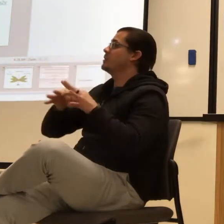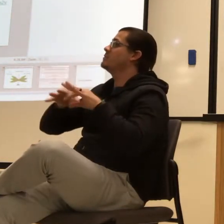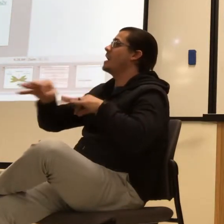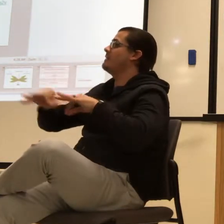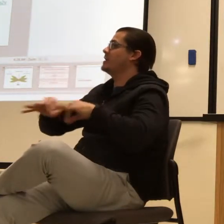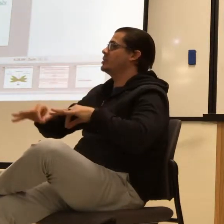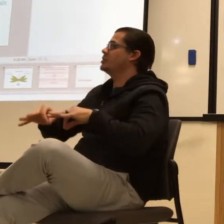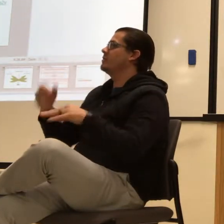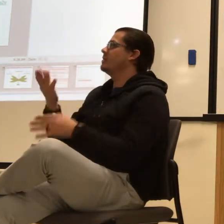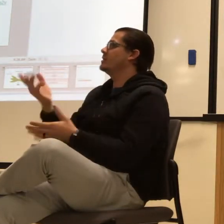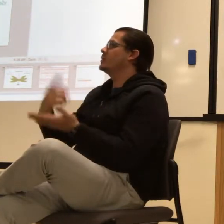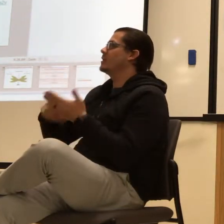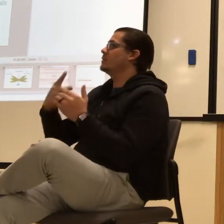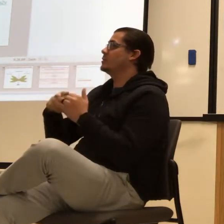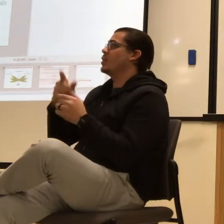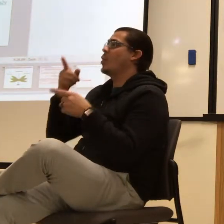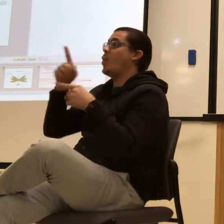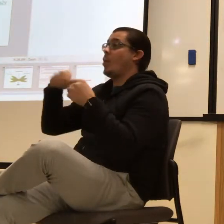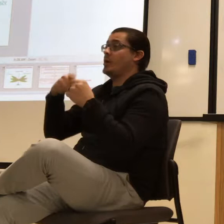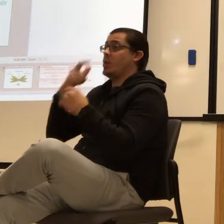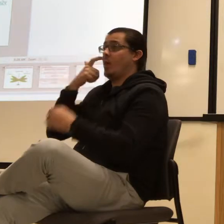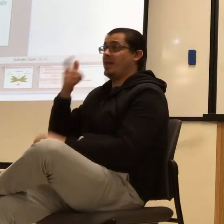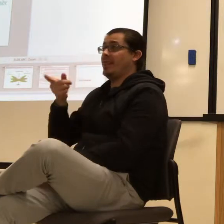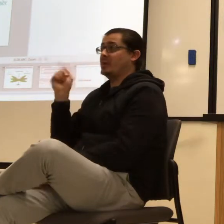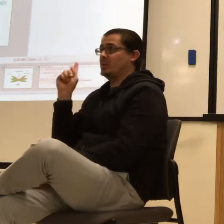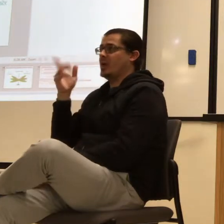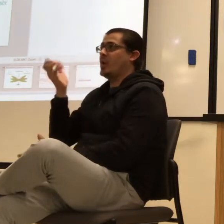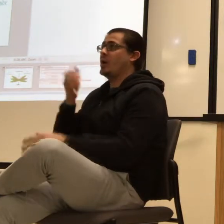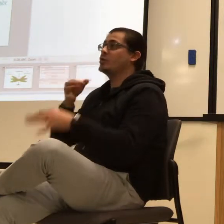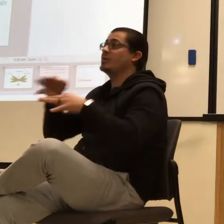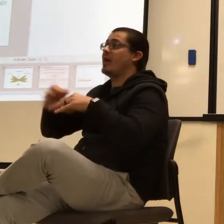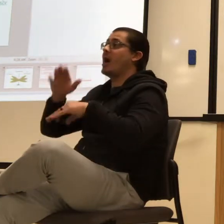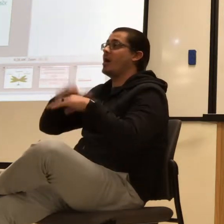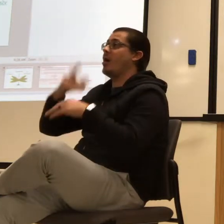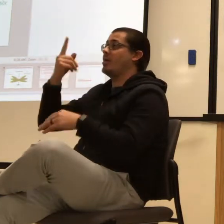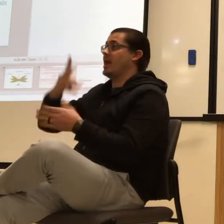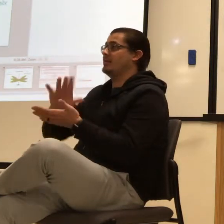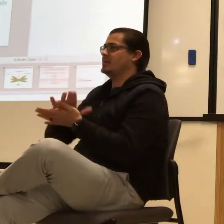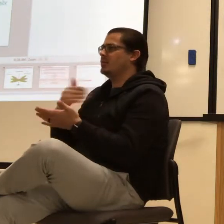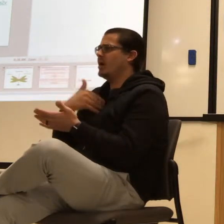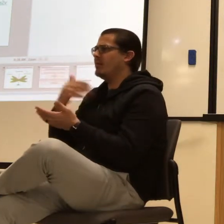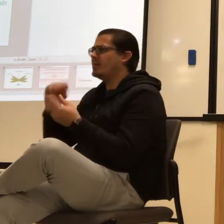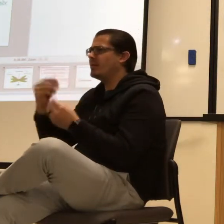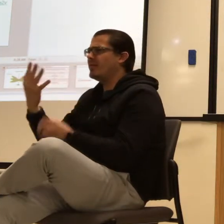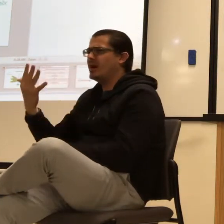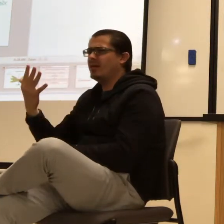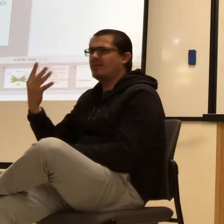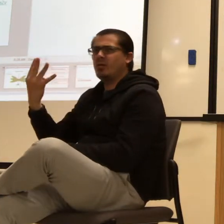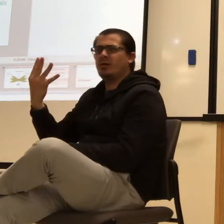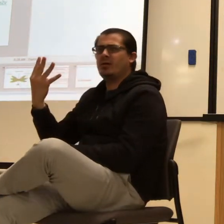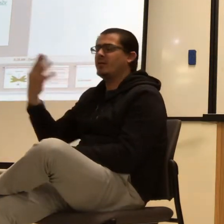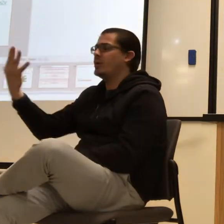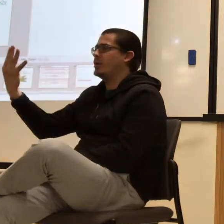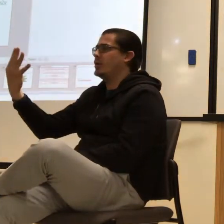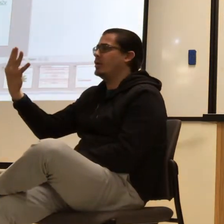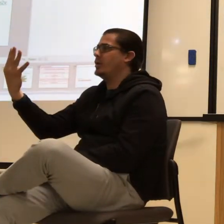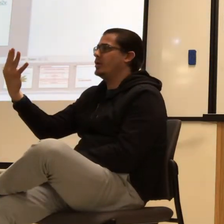talked about. So as you watch this one, I want you to define on your half sheet. Are we on number 5?